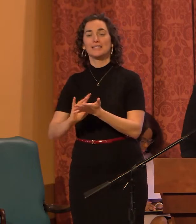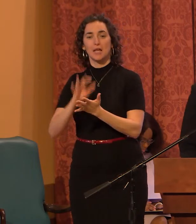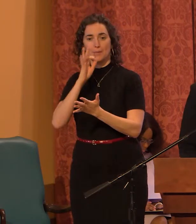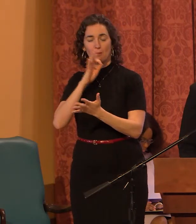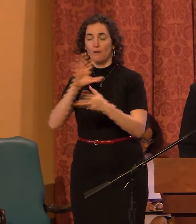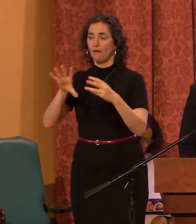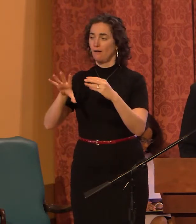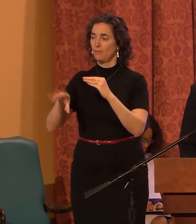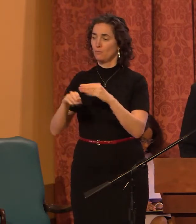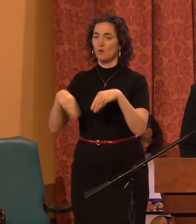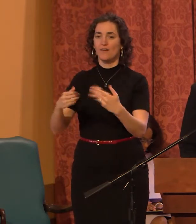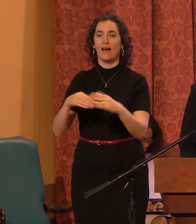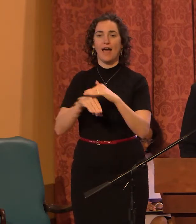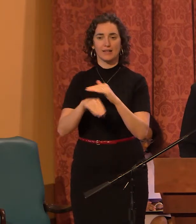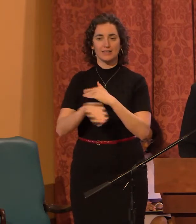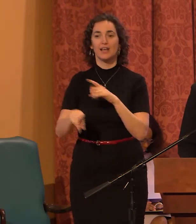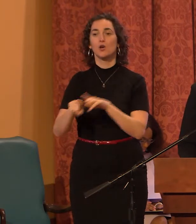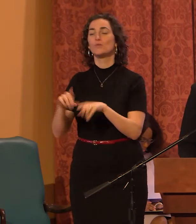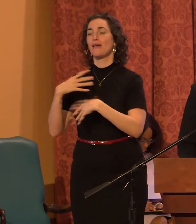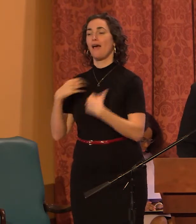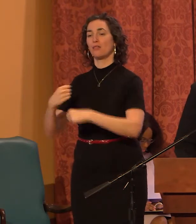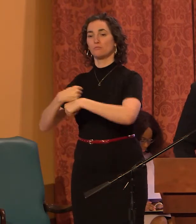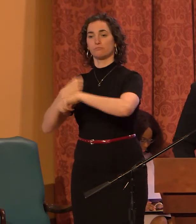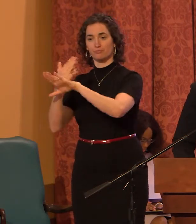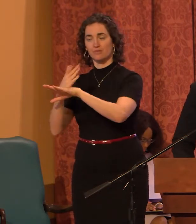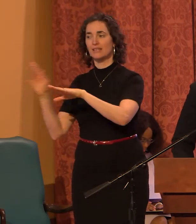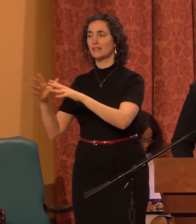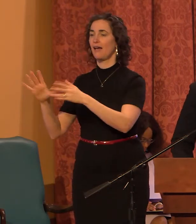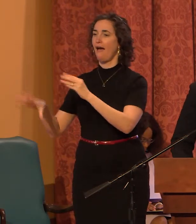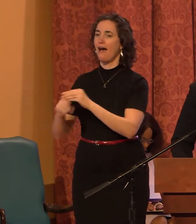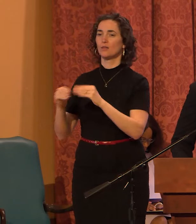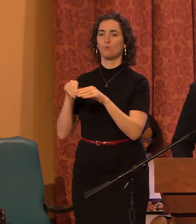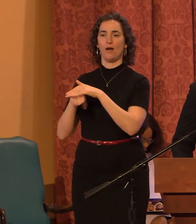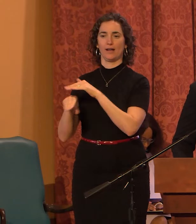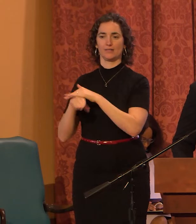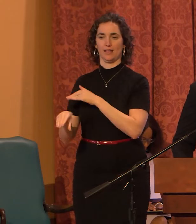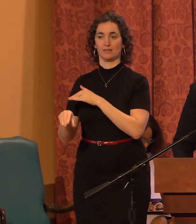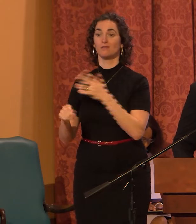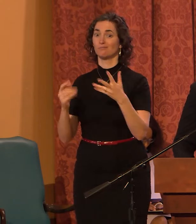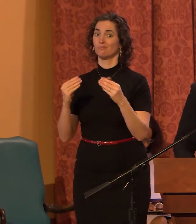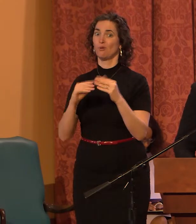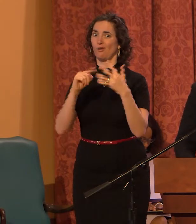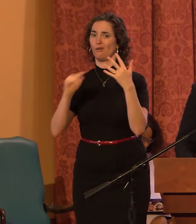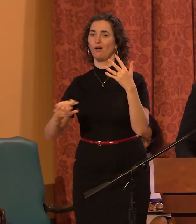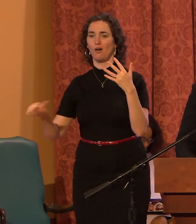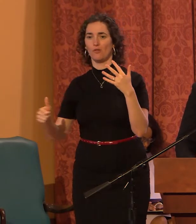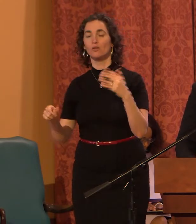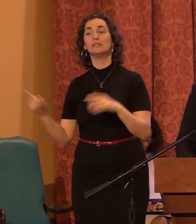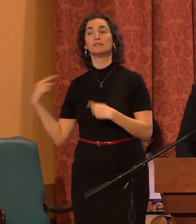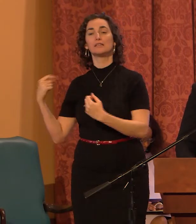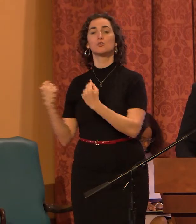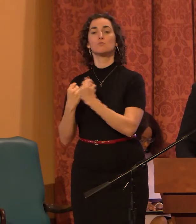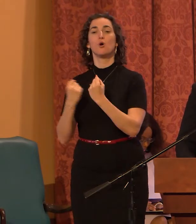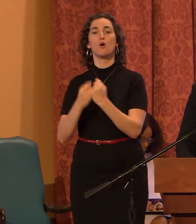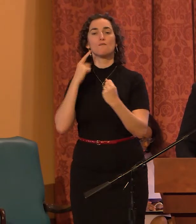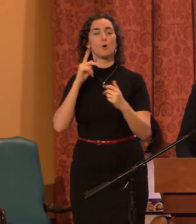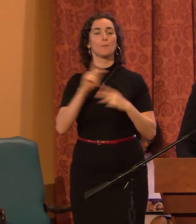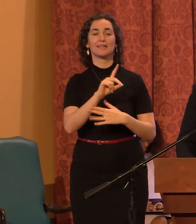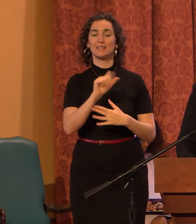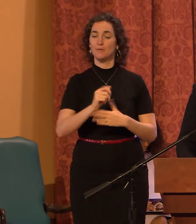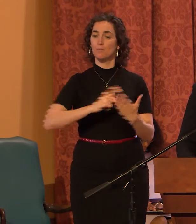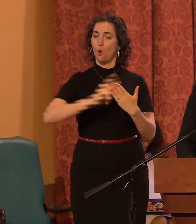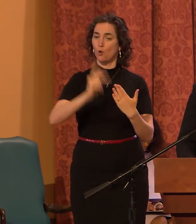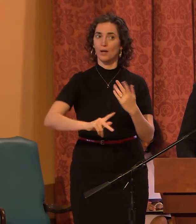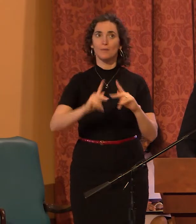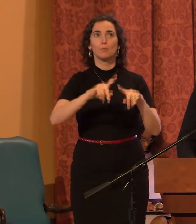and expanding access to telehealth, to name a few. He has also been instrumental in ensuring that many programs that people with disabilities